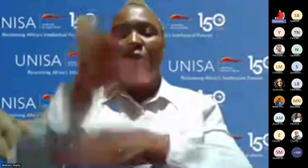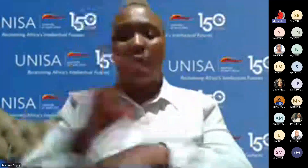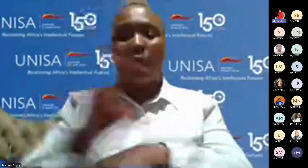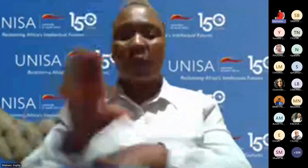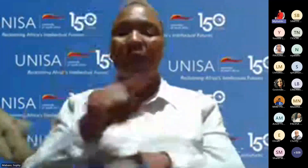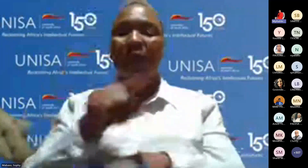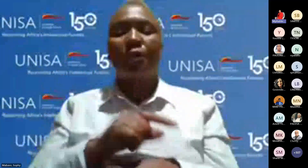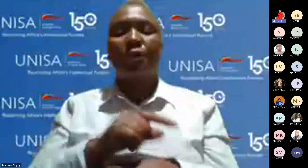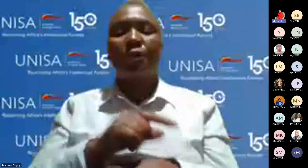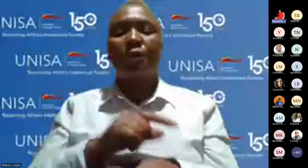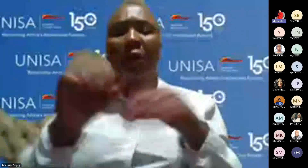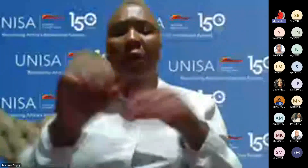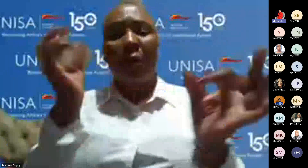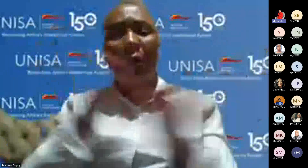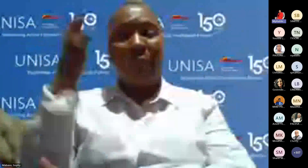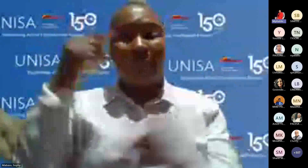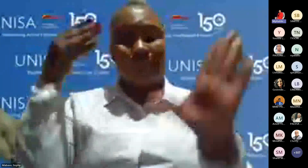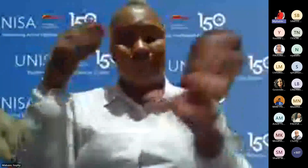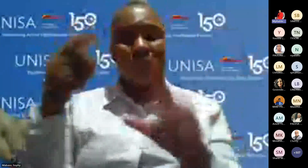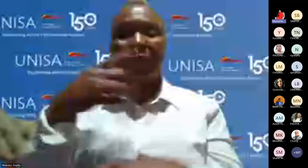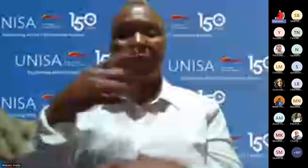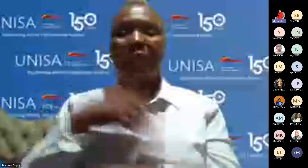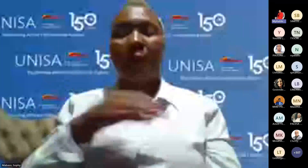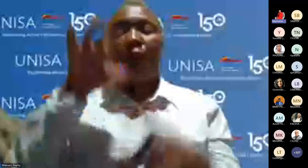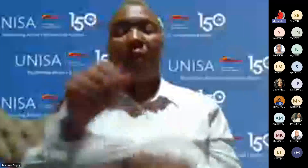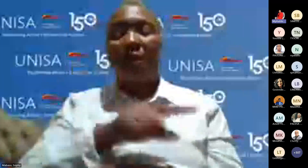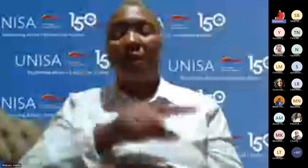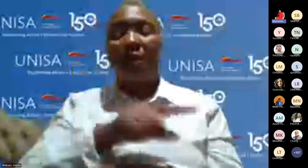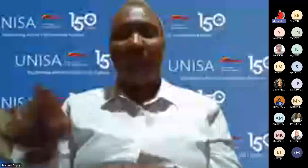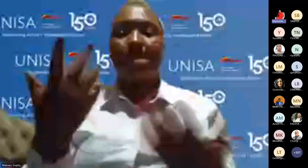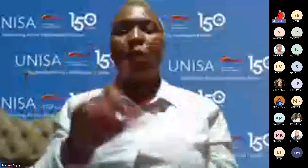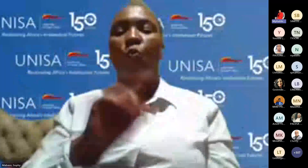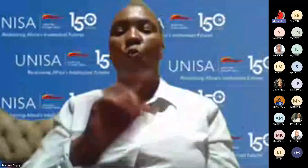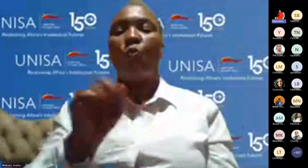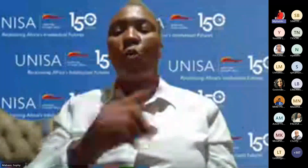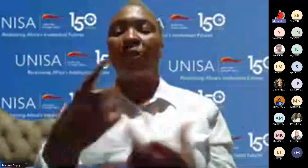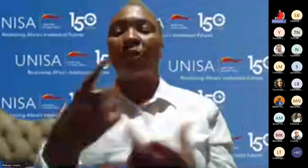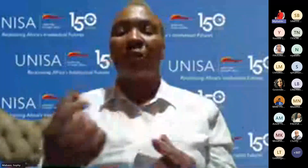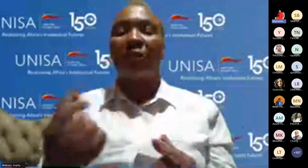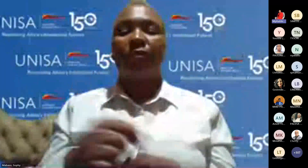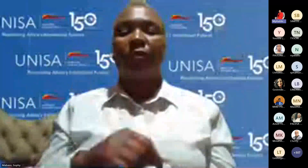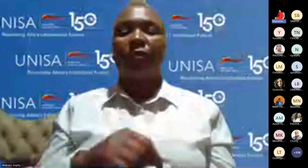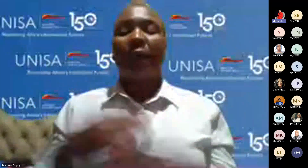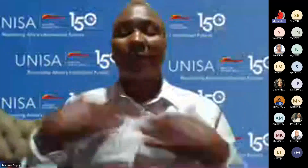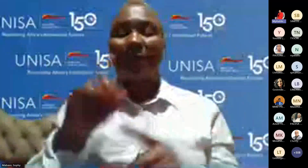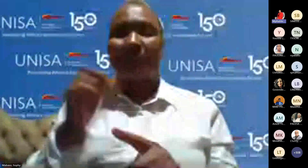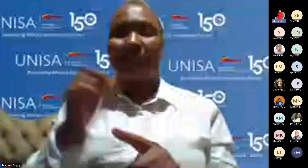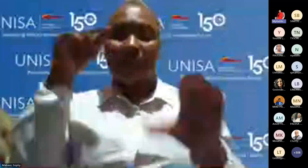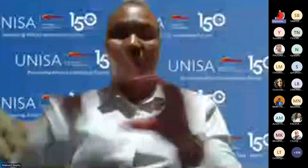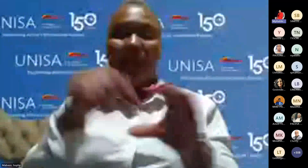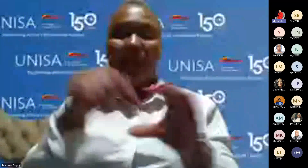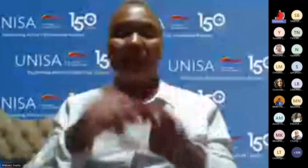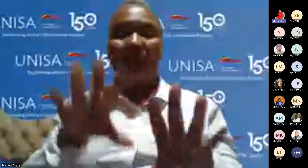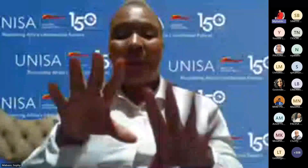your lecturer, definitely you'll find them. And what they have also initiated in this